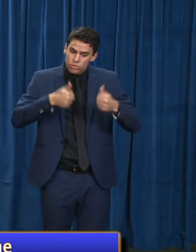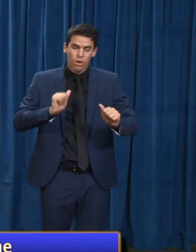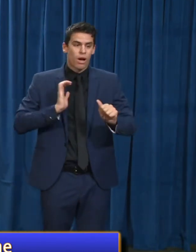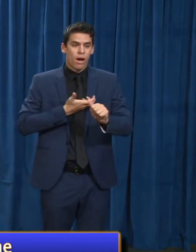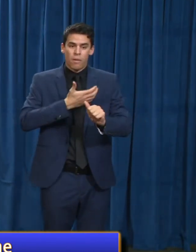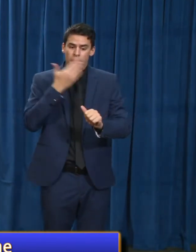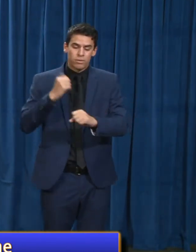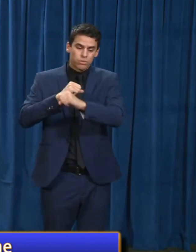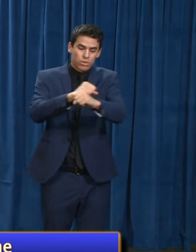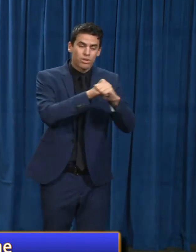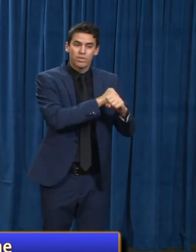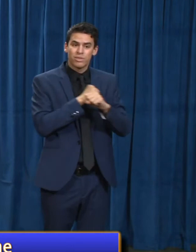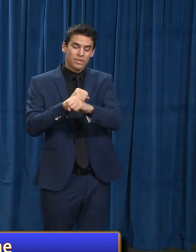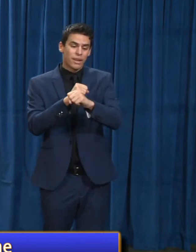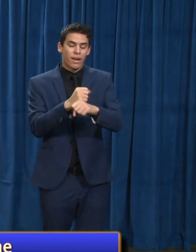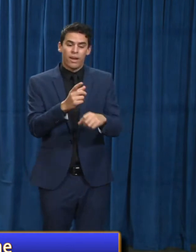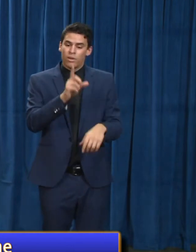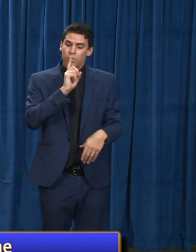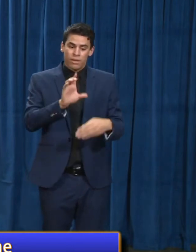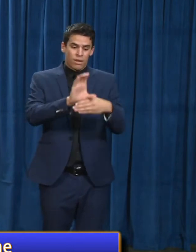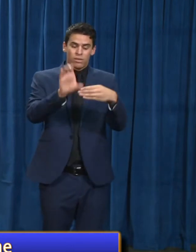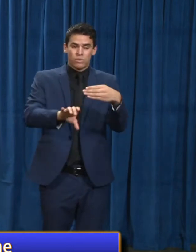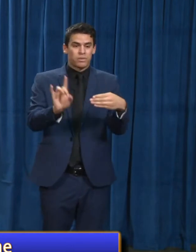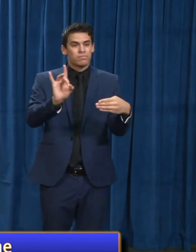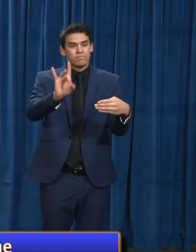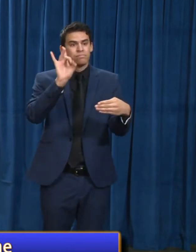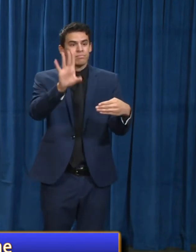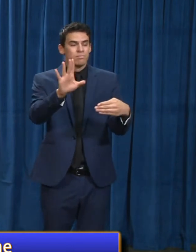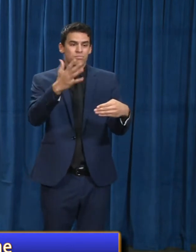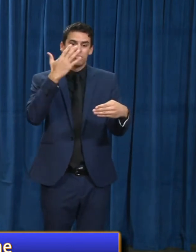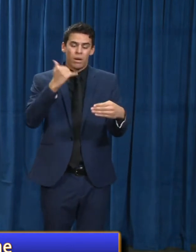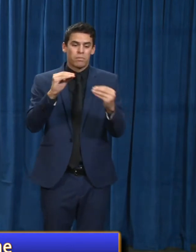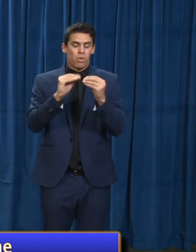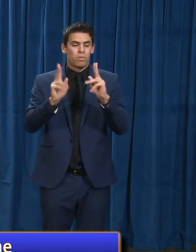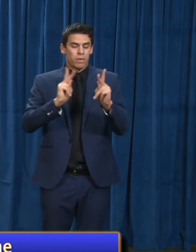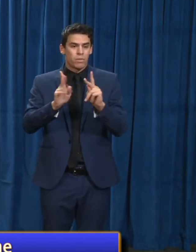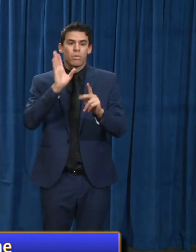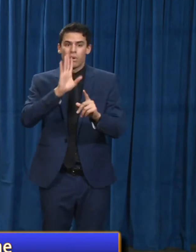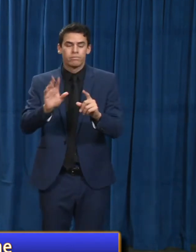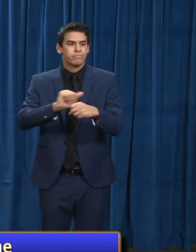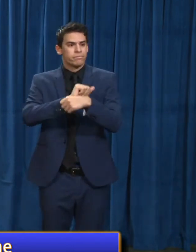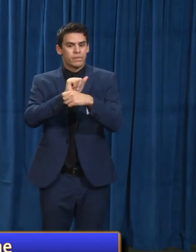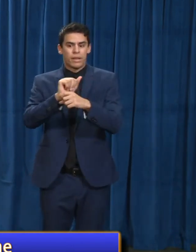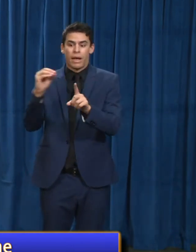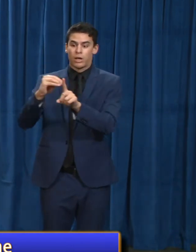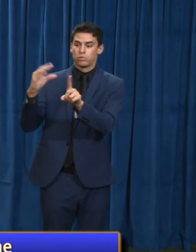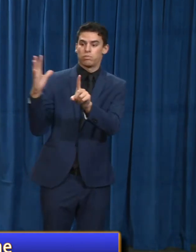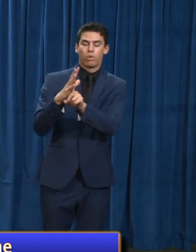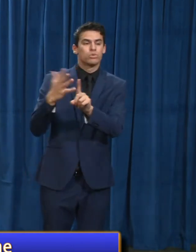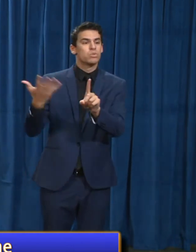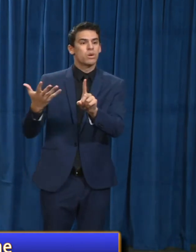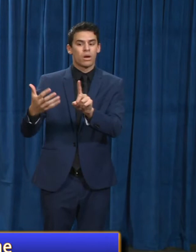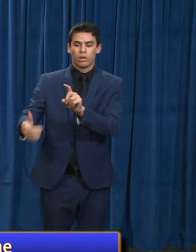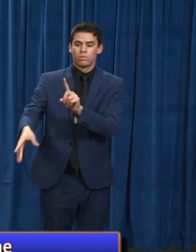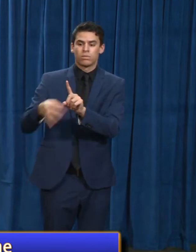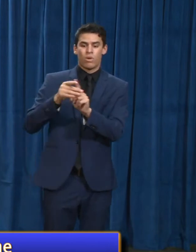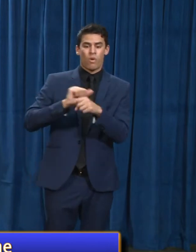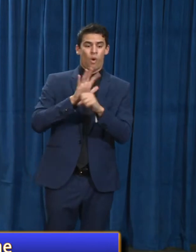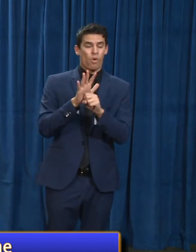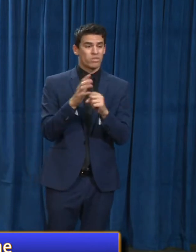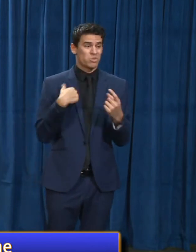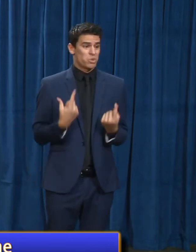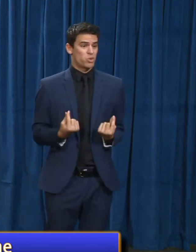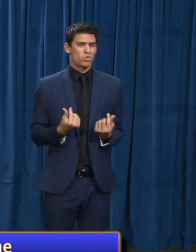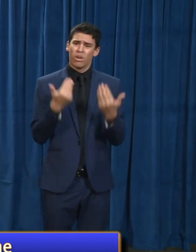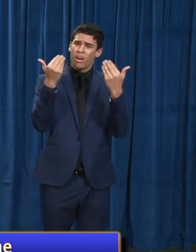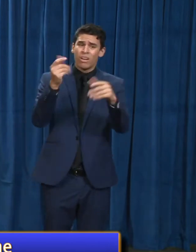And those consequences are unknown at this point. So call your governor, call your